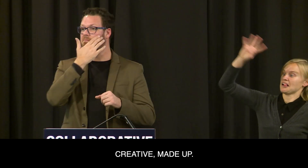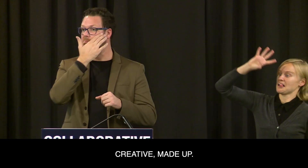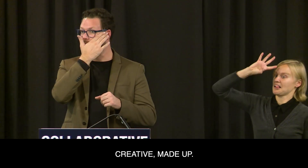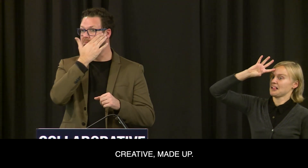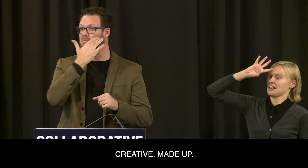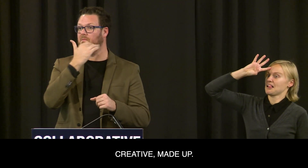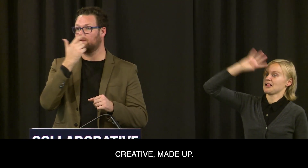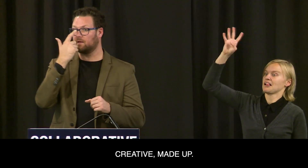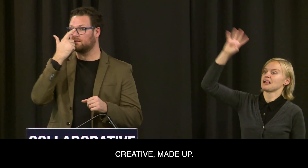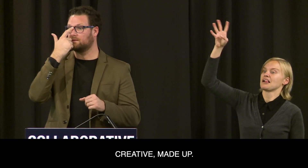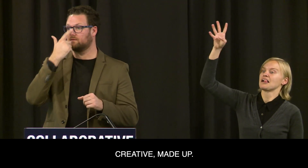Creative, made up.